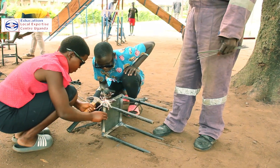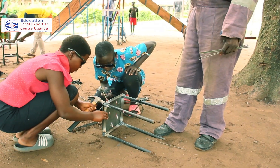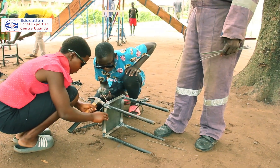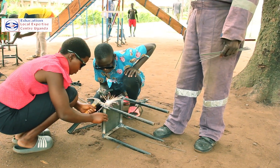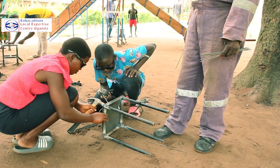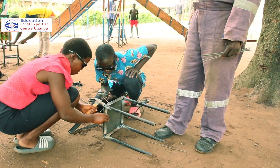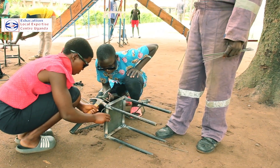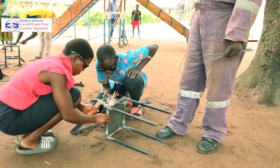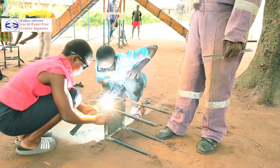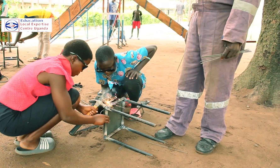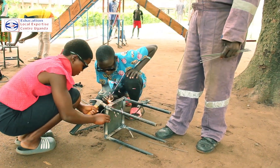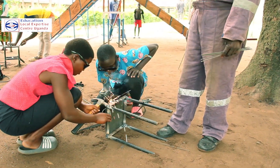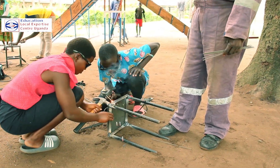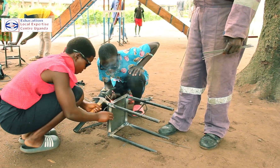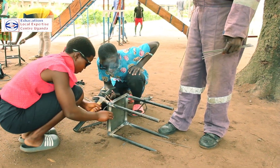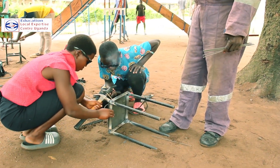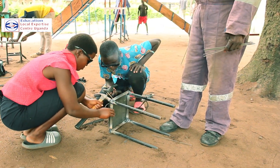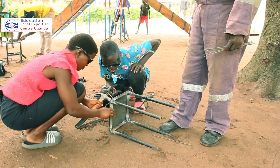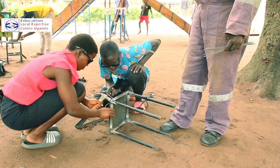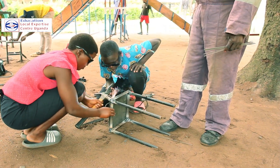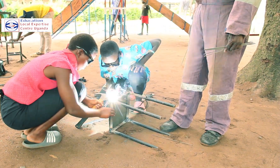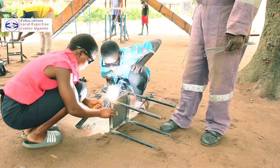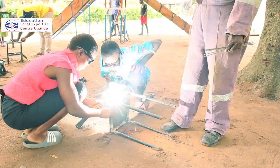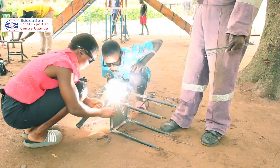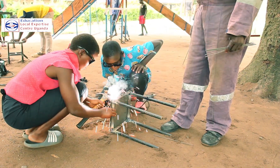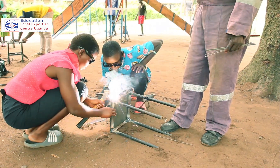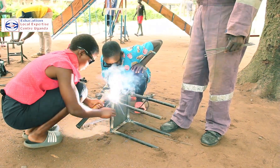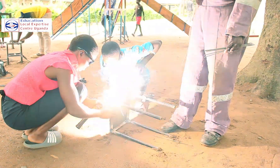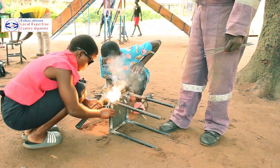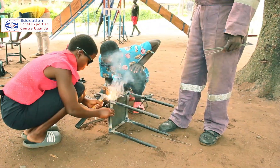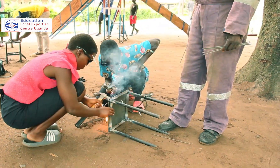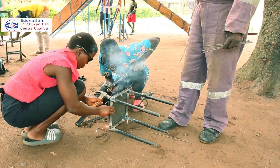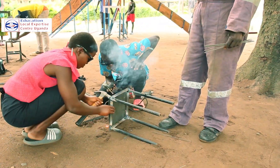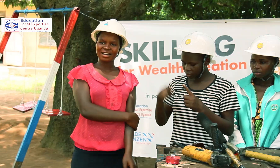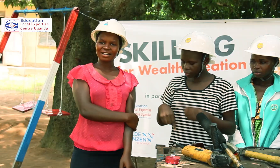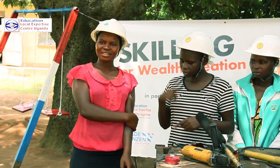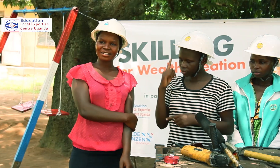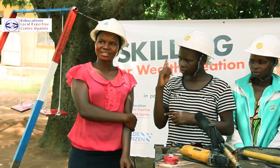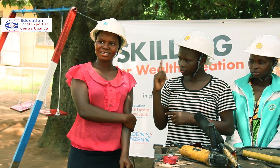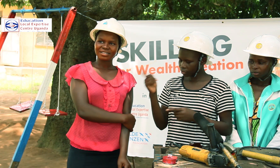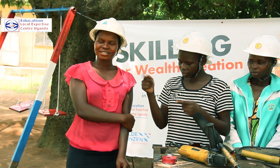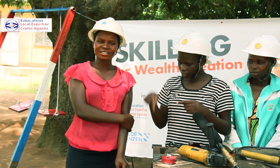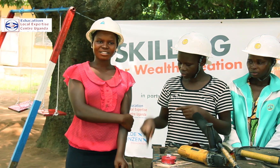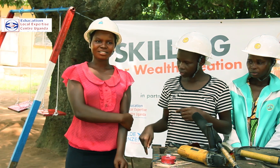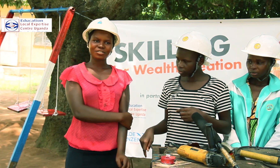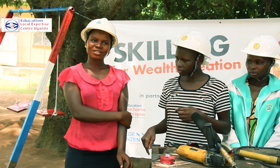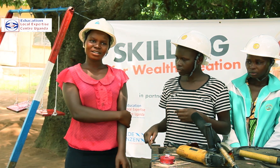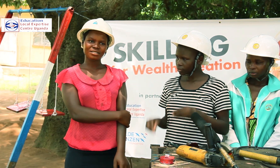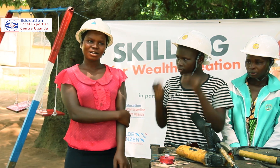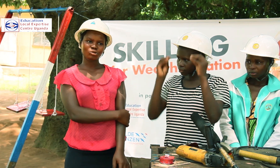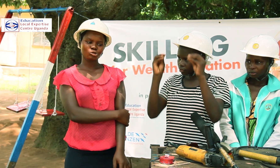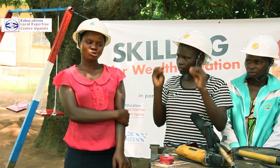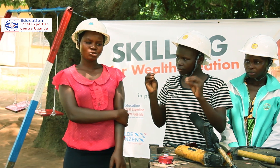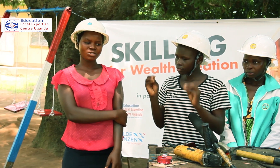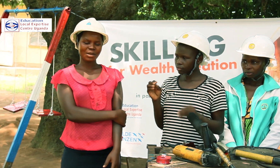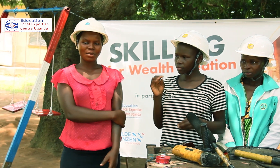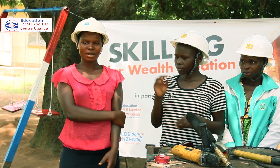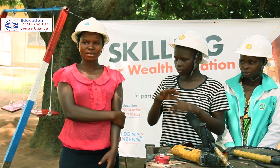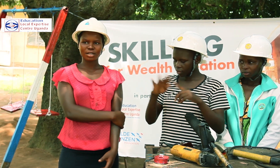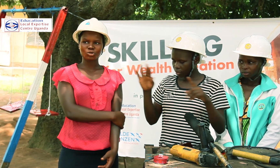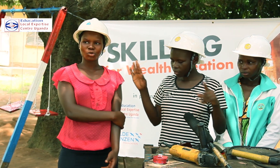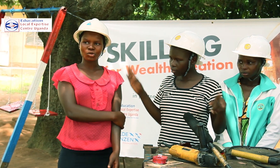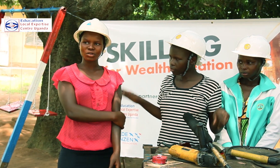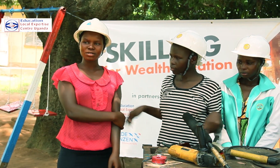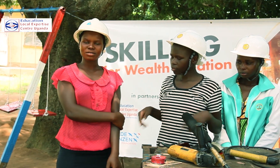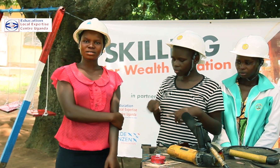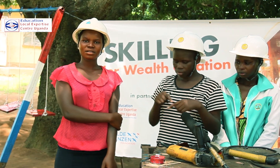By the name, I'm called Kisapamungi Sandra. The first day we reached here, teacher told us how to use